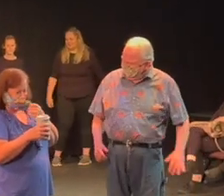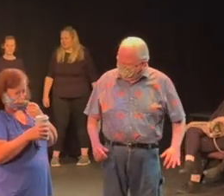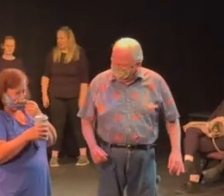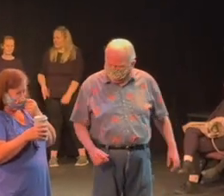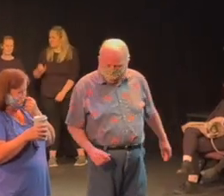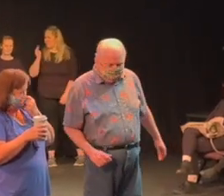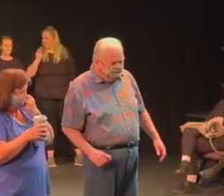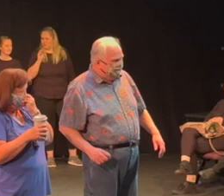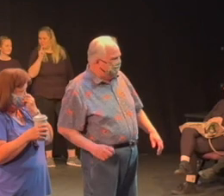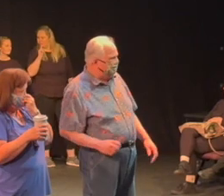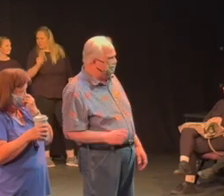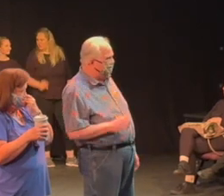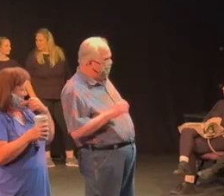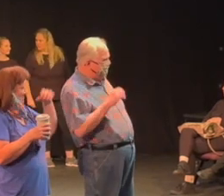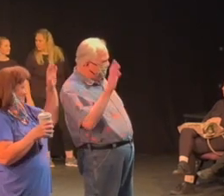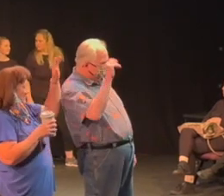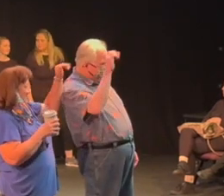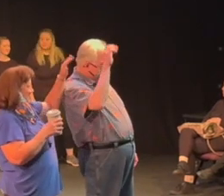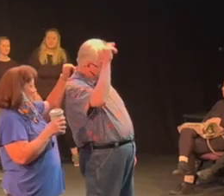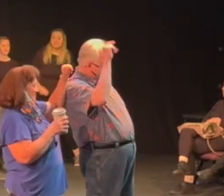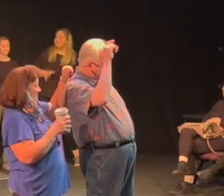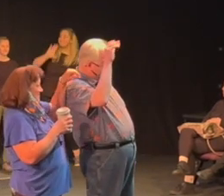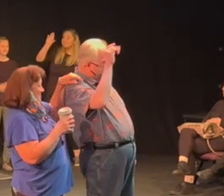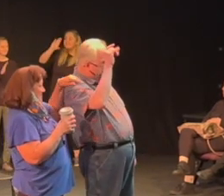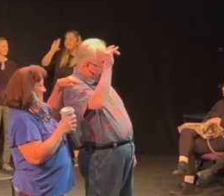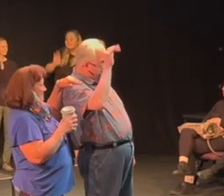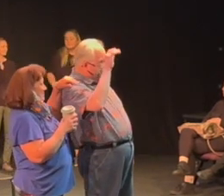Maxine, really. Goodbye.